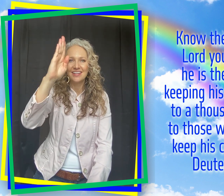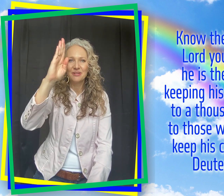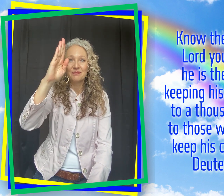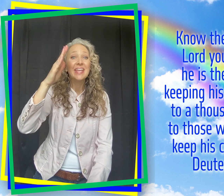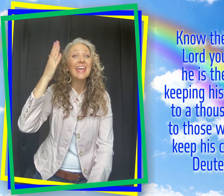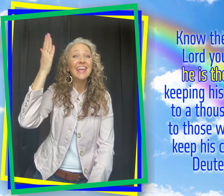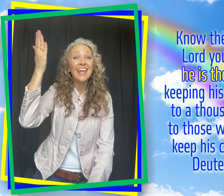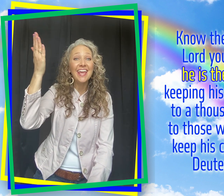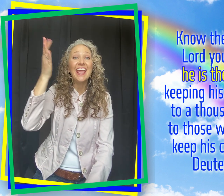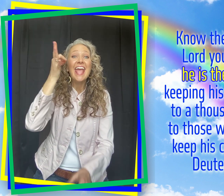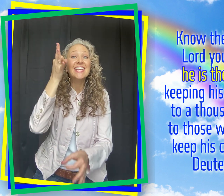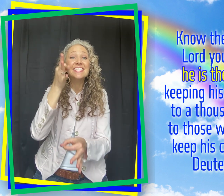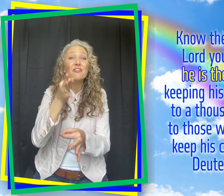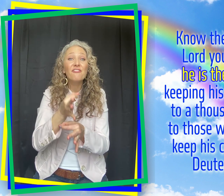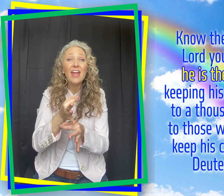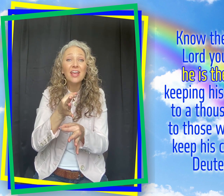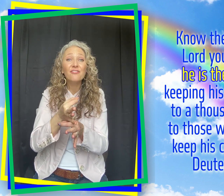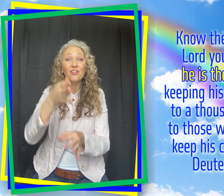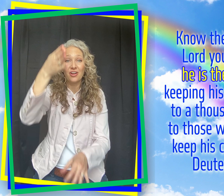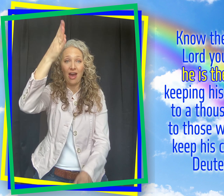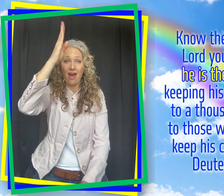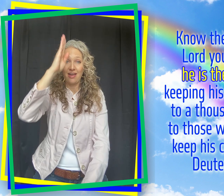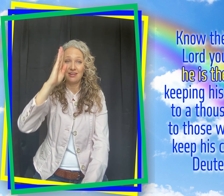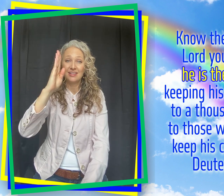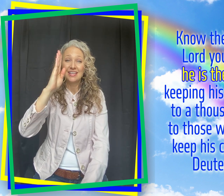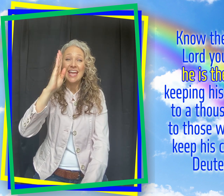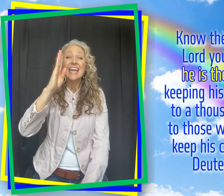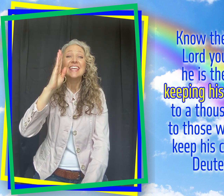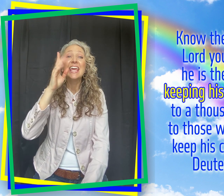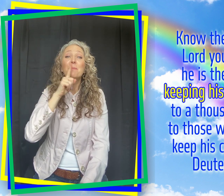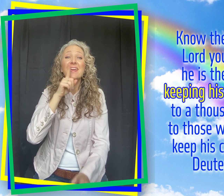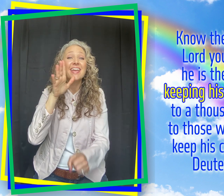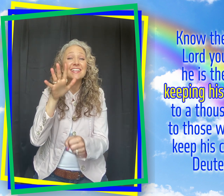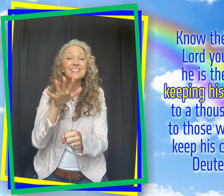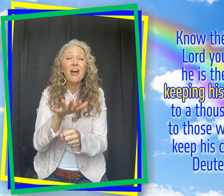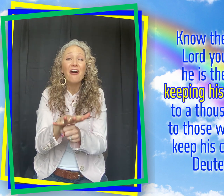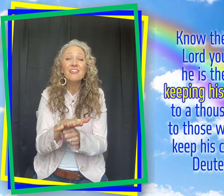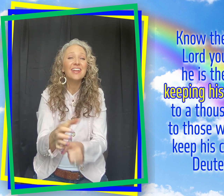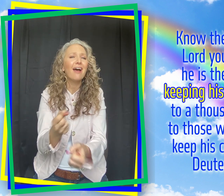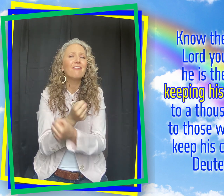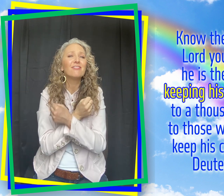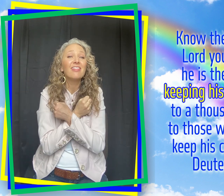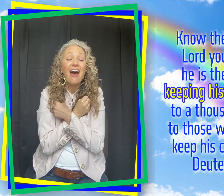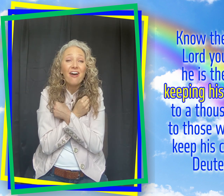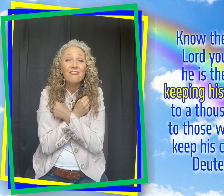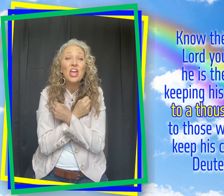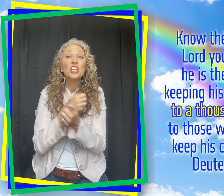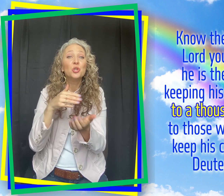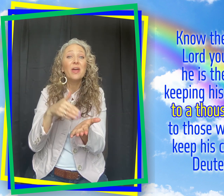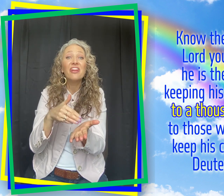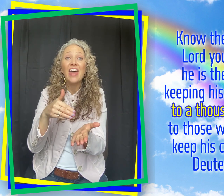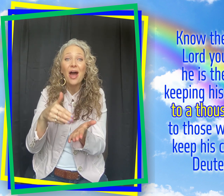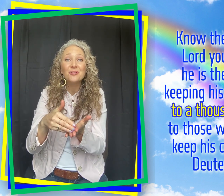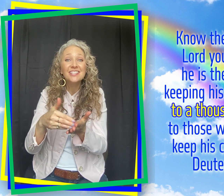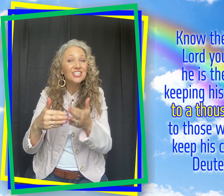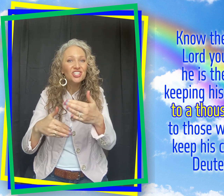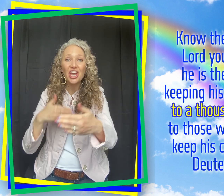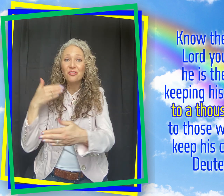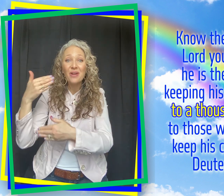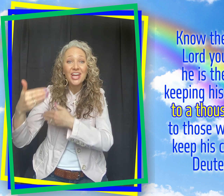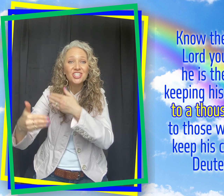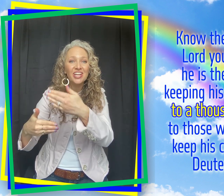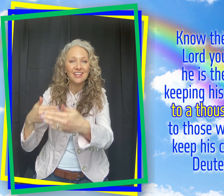God. He is the faithful God, keeping his covenant of love to